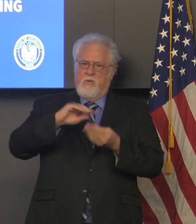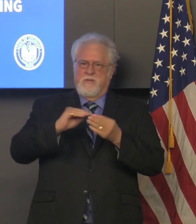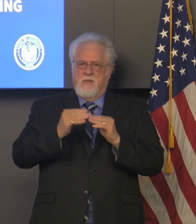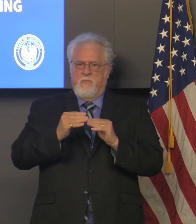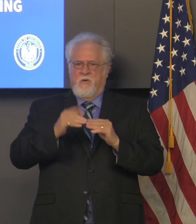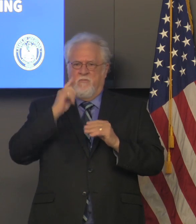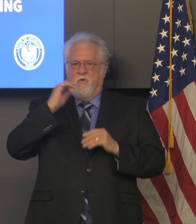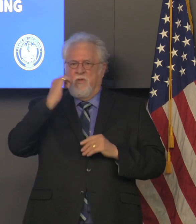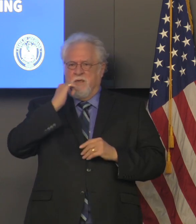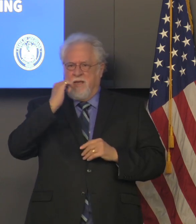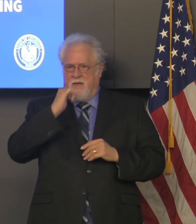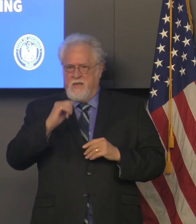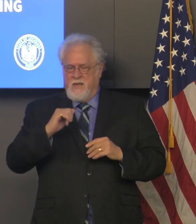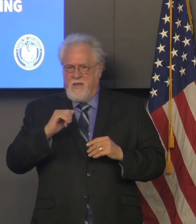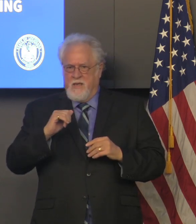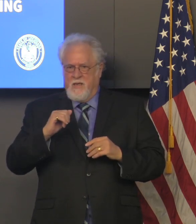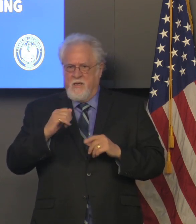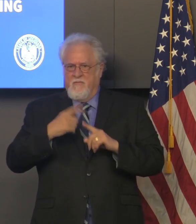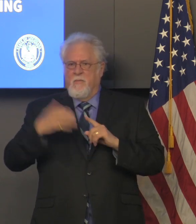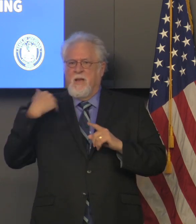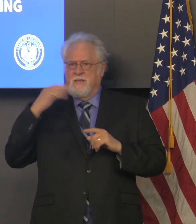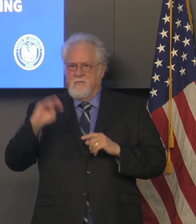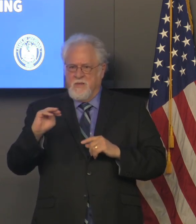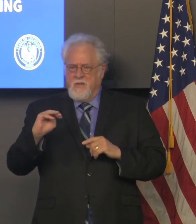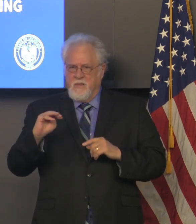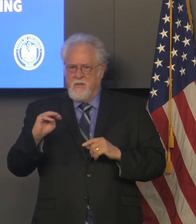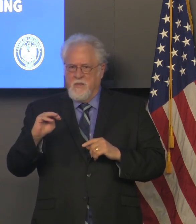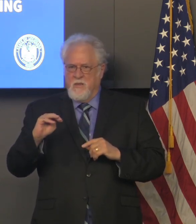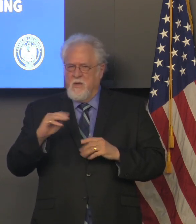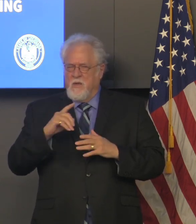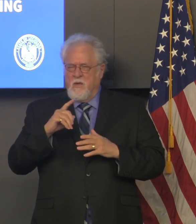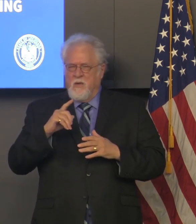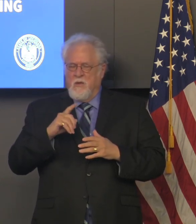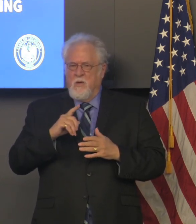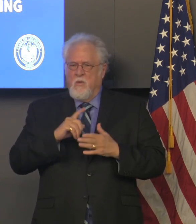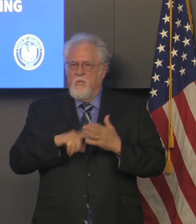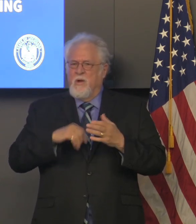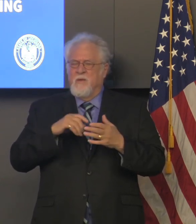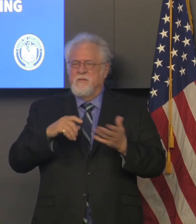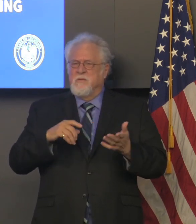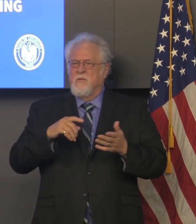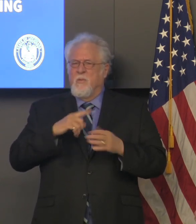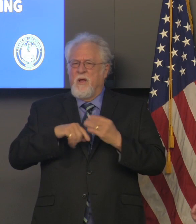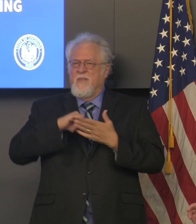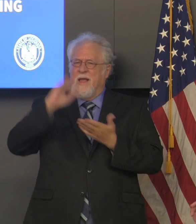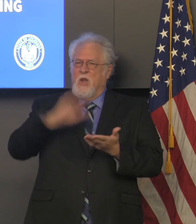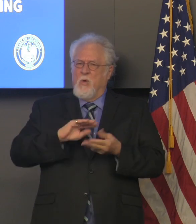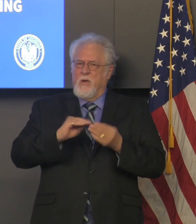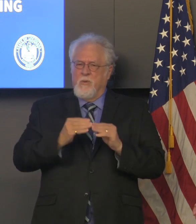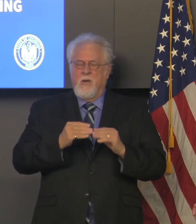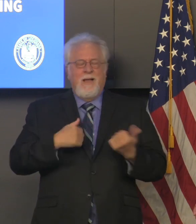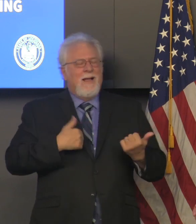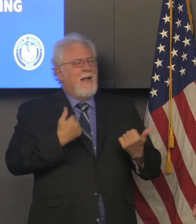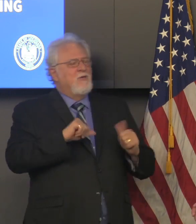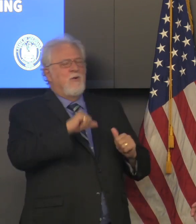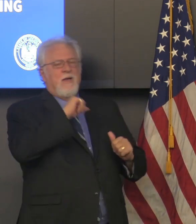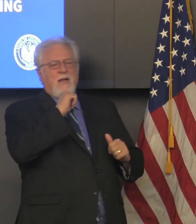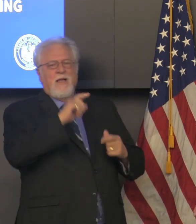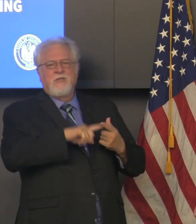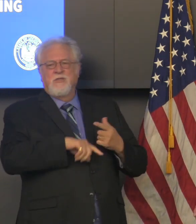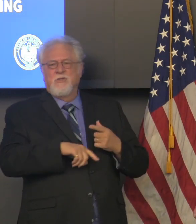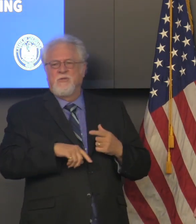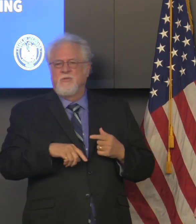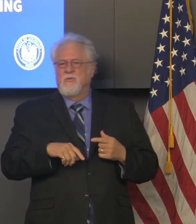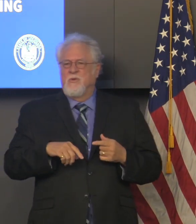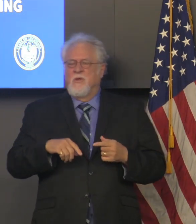day-to-day increment since at least last Monday. Kind of, what do you make of these low numbers? I know it's Yeah. early, but I try not to make too